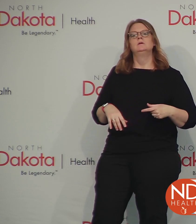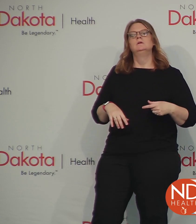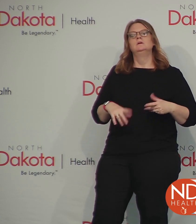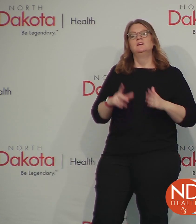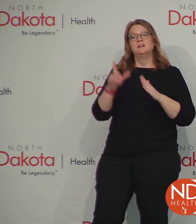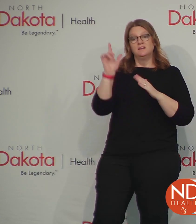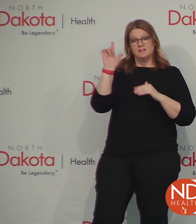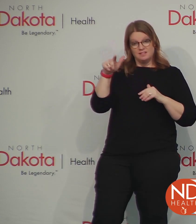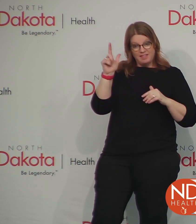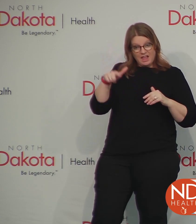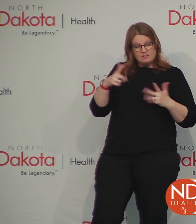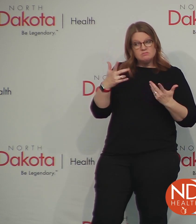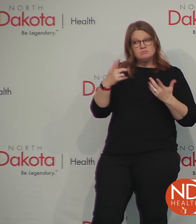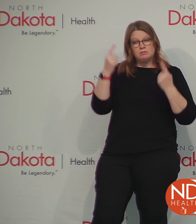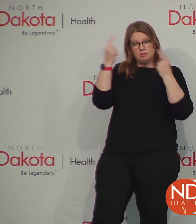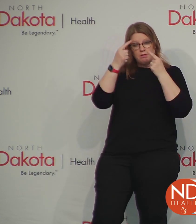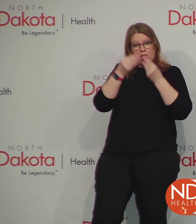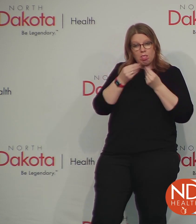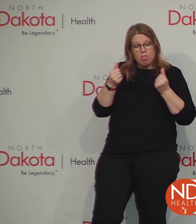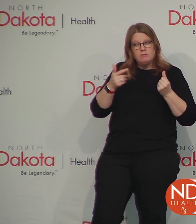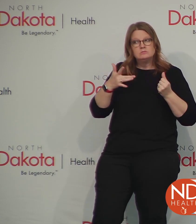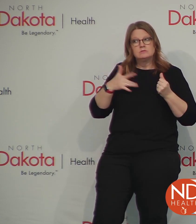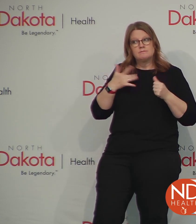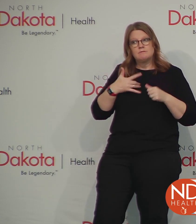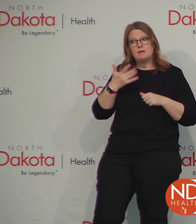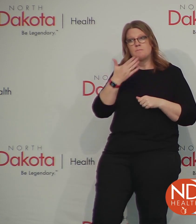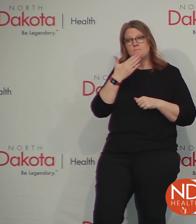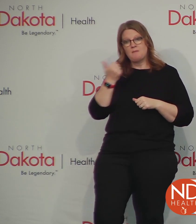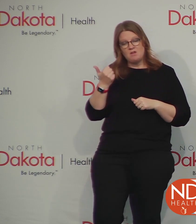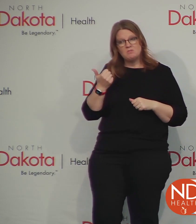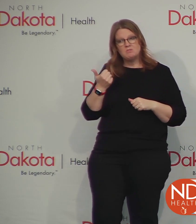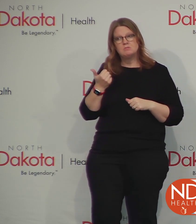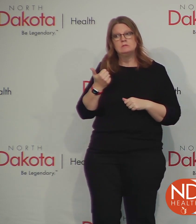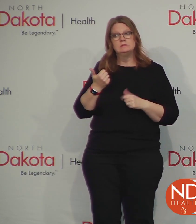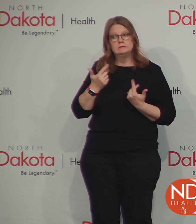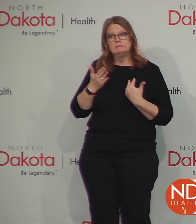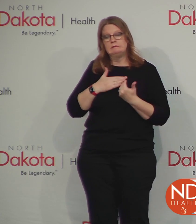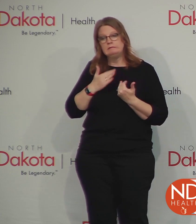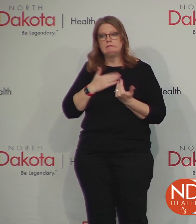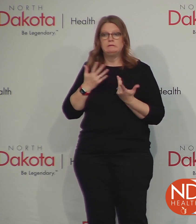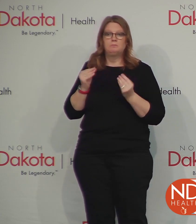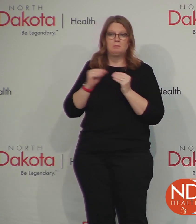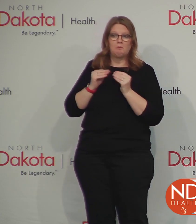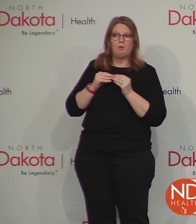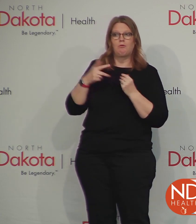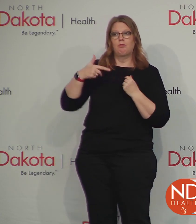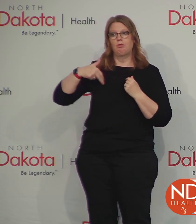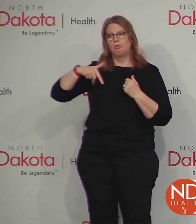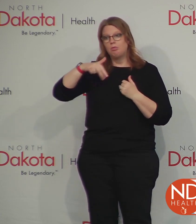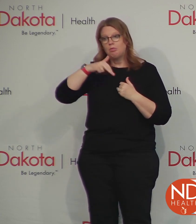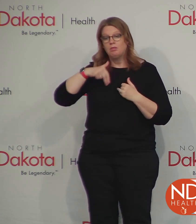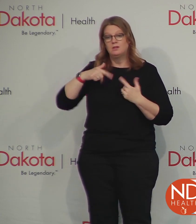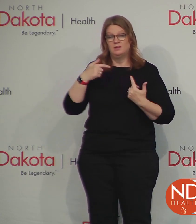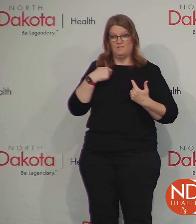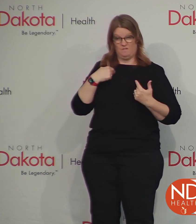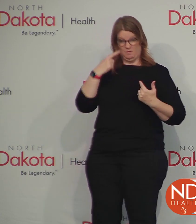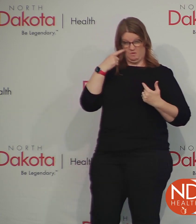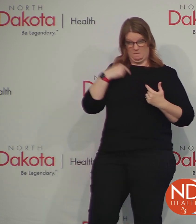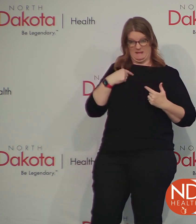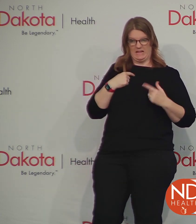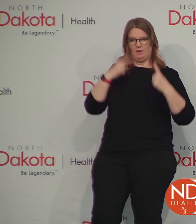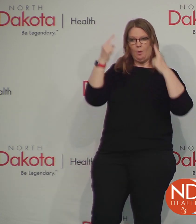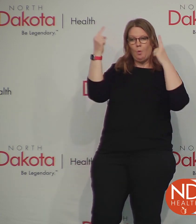better once the headache subsided. It made it a little easier to get around and be more mobile. The headache for me was the